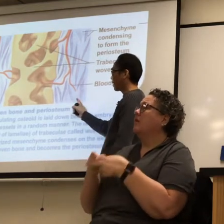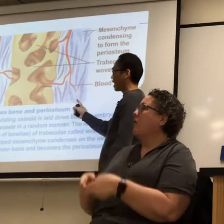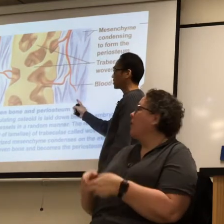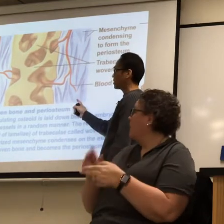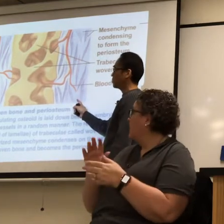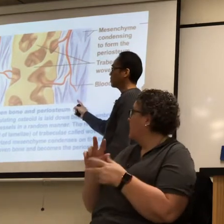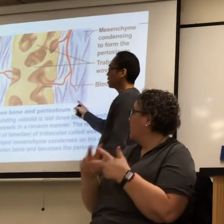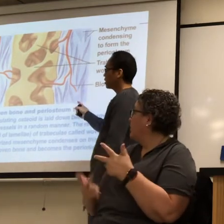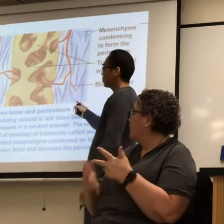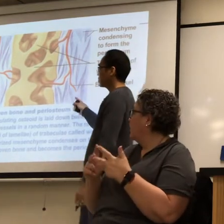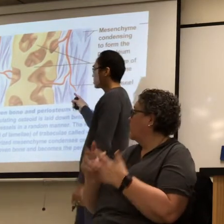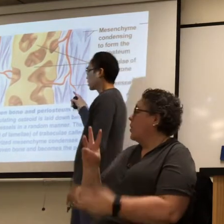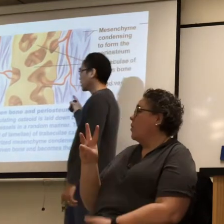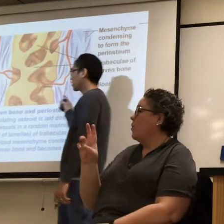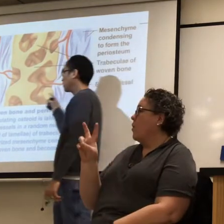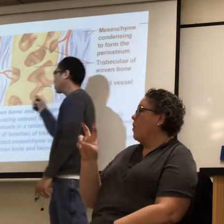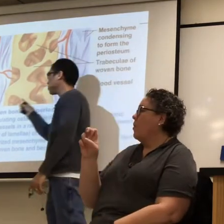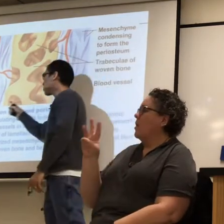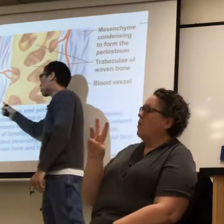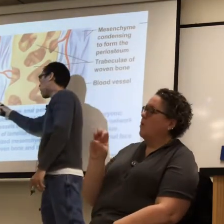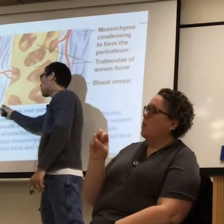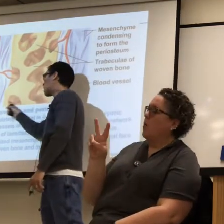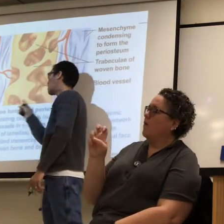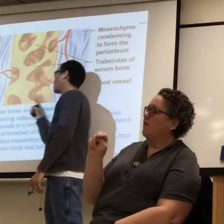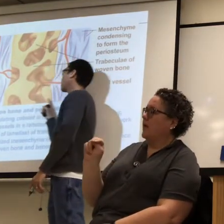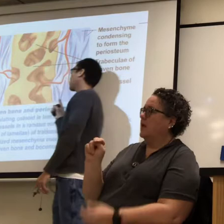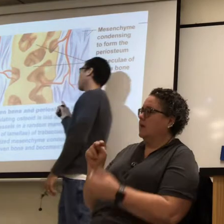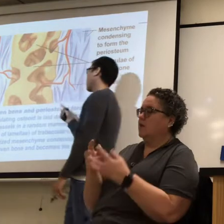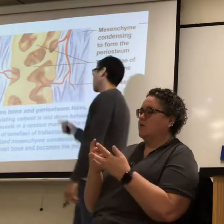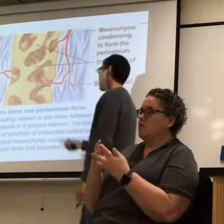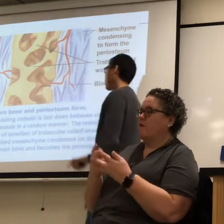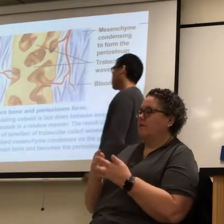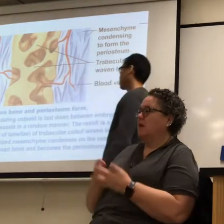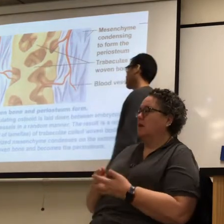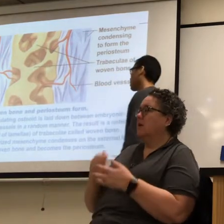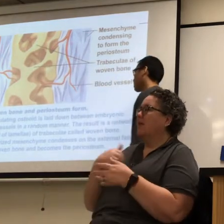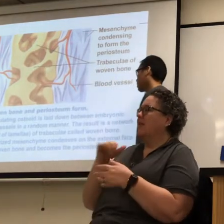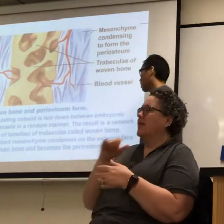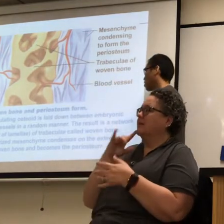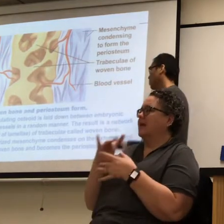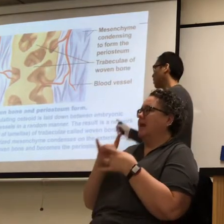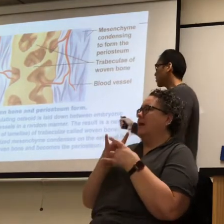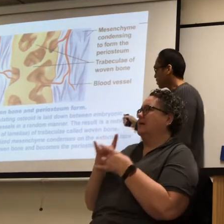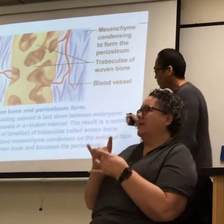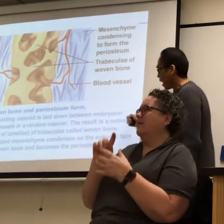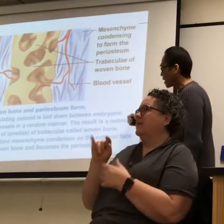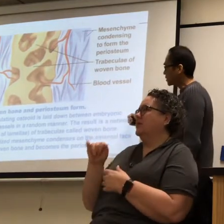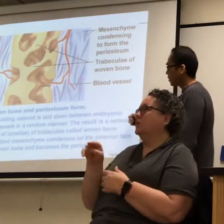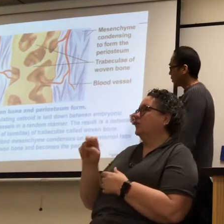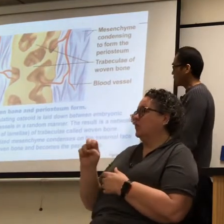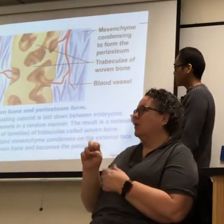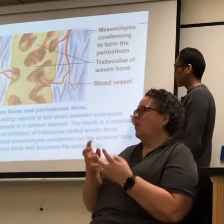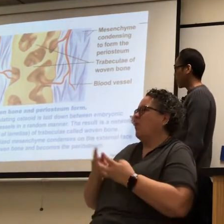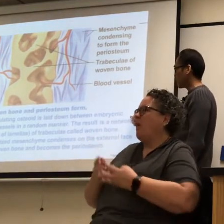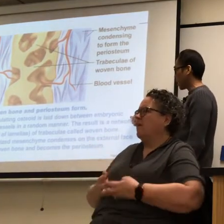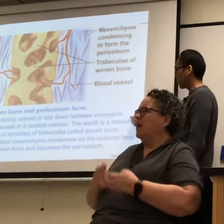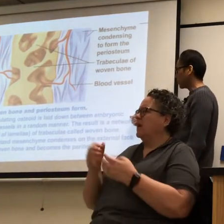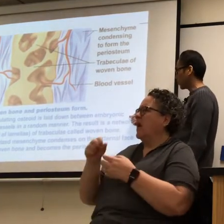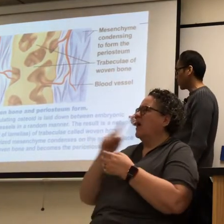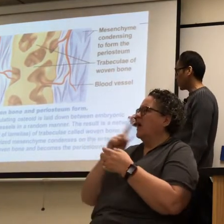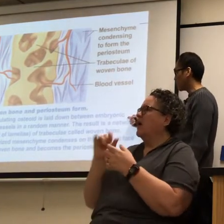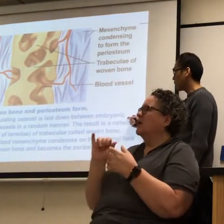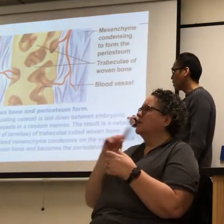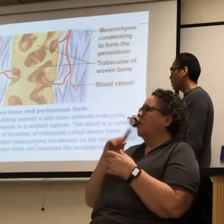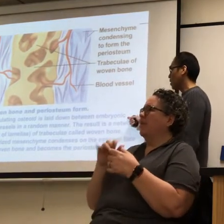form the periosteum, which is a connective tissue surrounding the bone. Accumulation of osteoid is laid